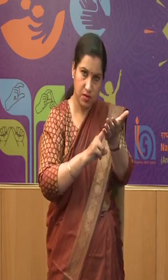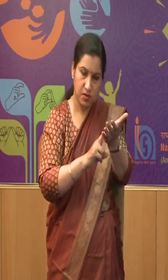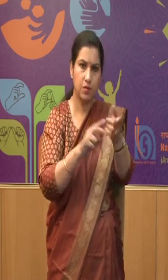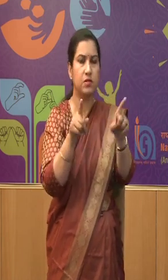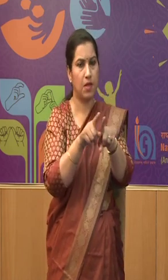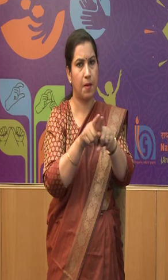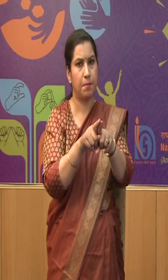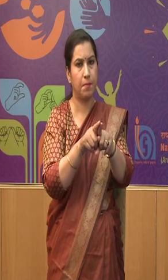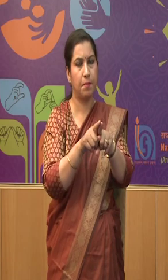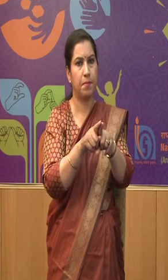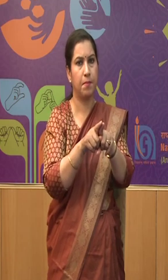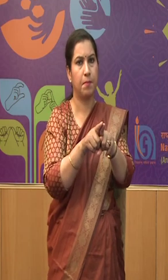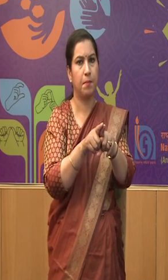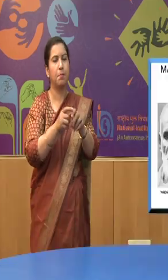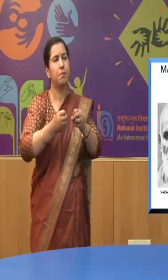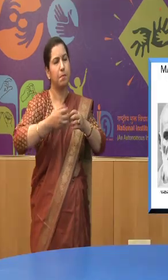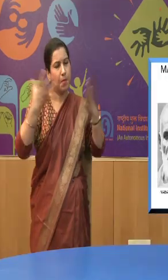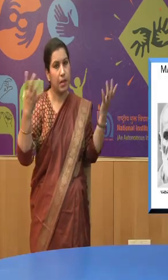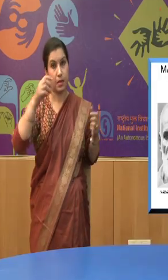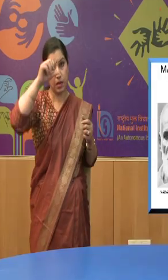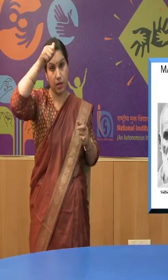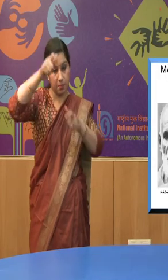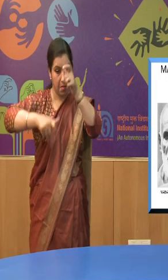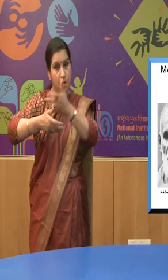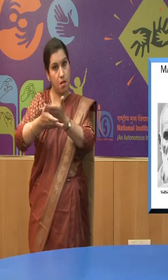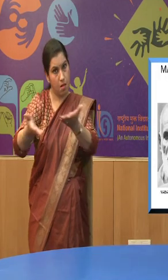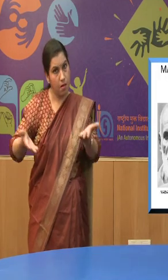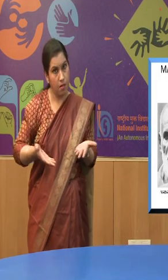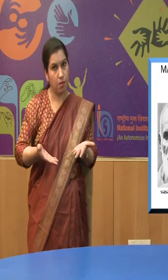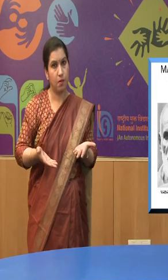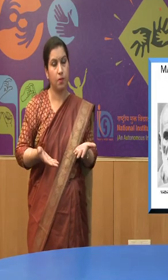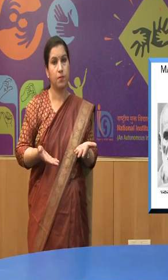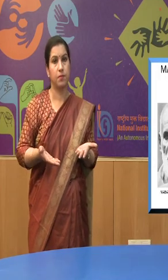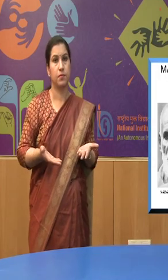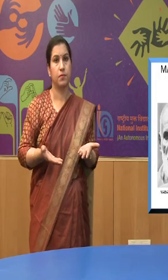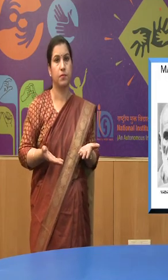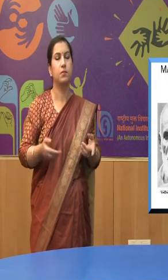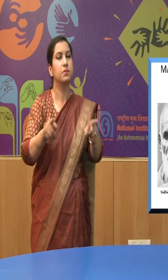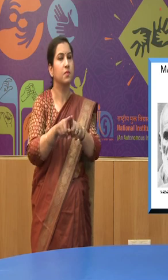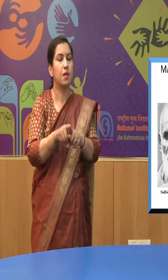and also many Indian reformers like